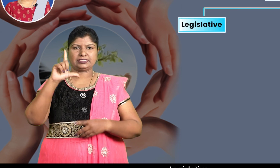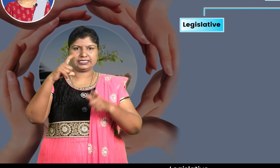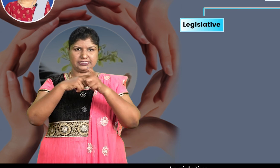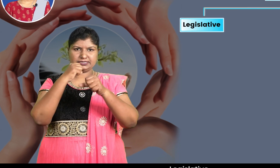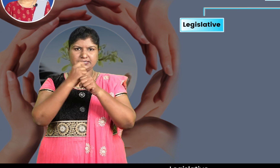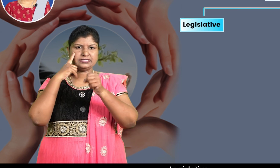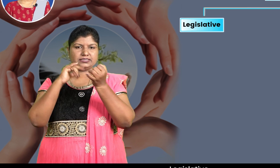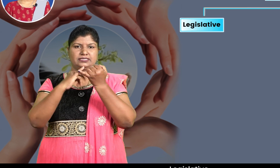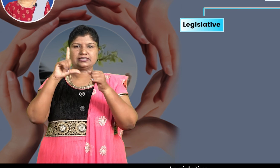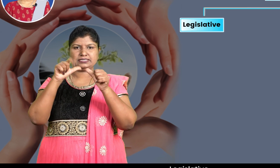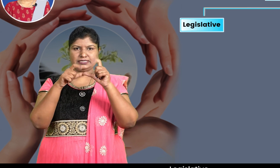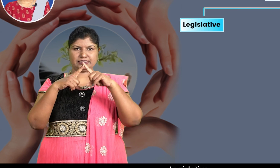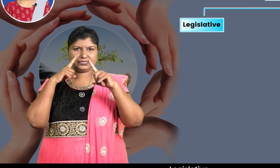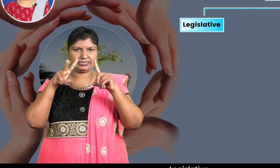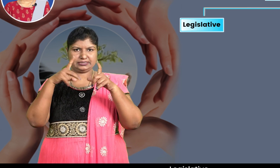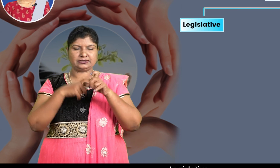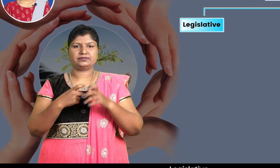legislative,